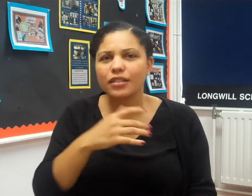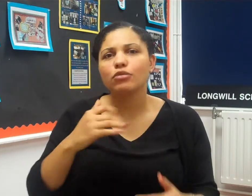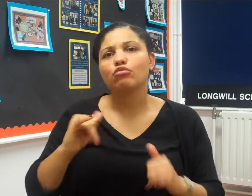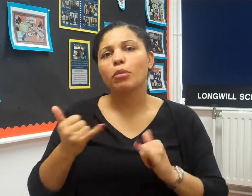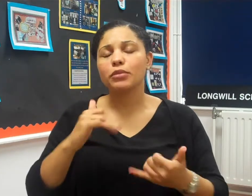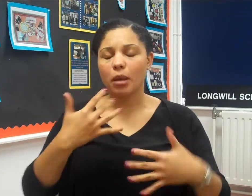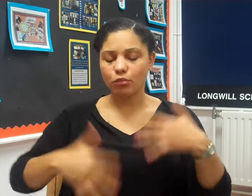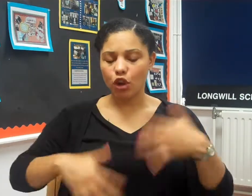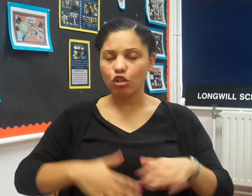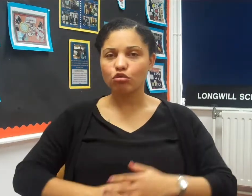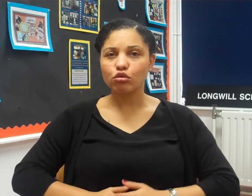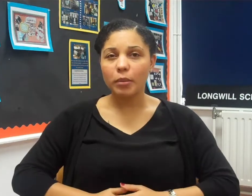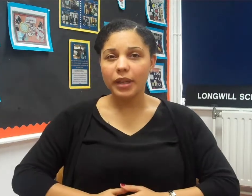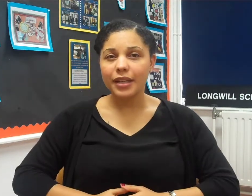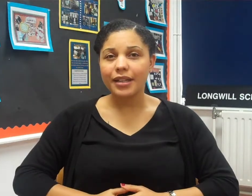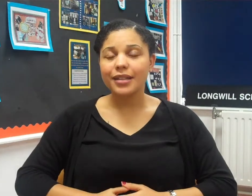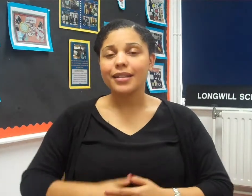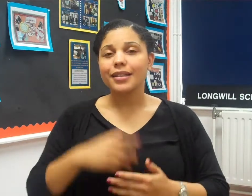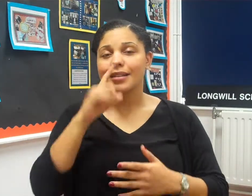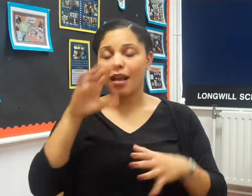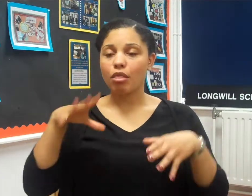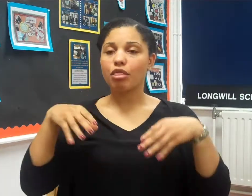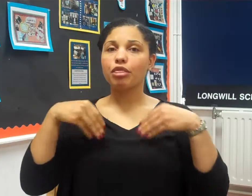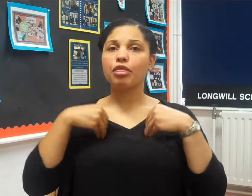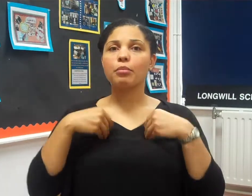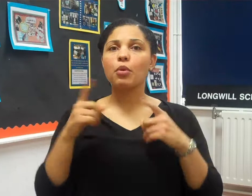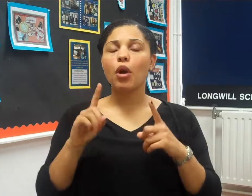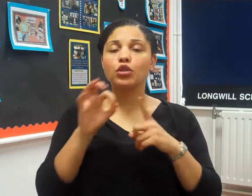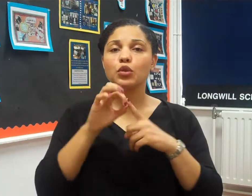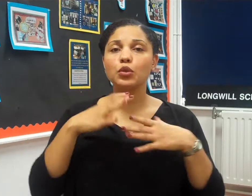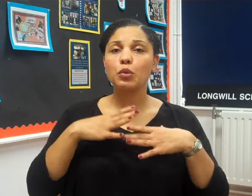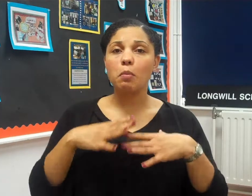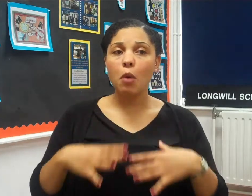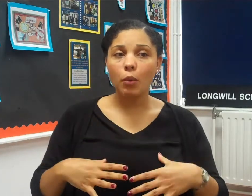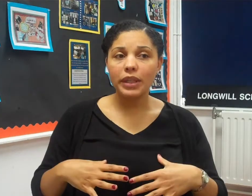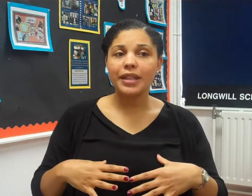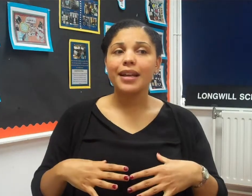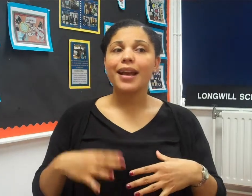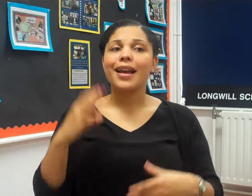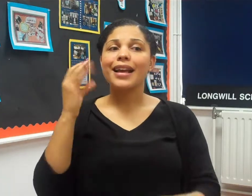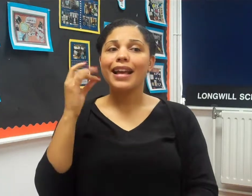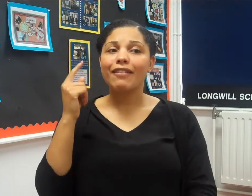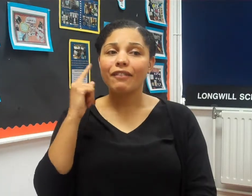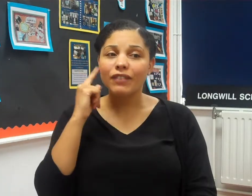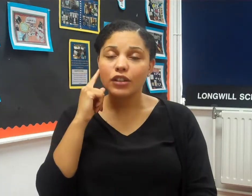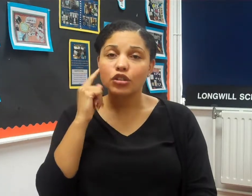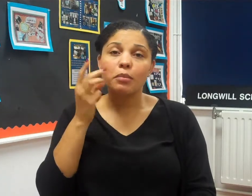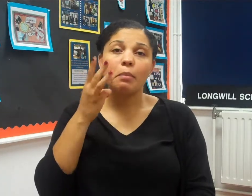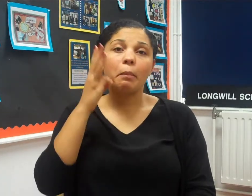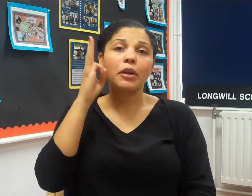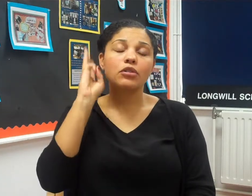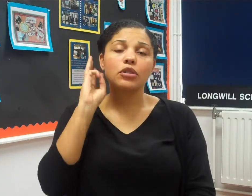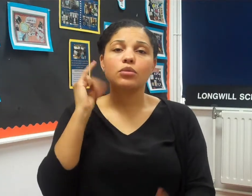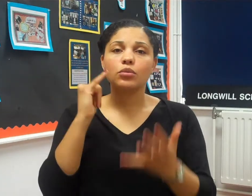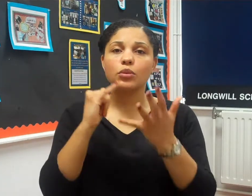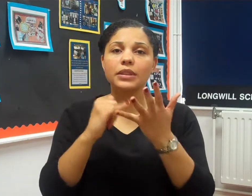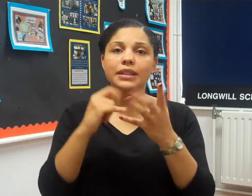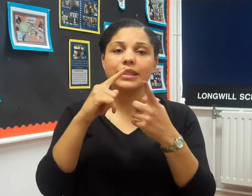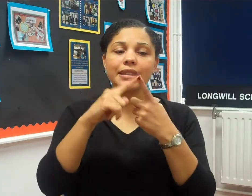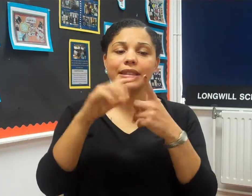in pneumonia, ear infection, meningitis, or sepsis, and these can happen in anyone but are more common in at-risk